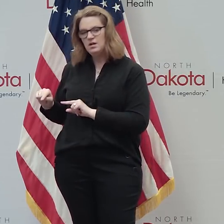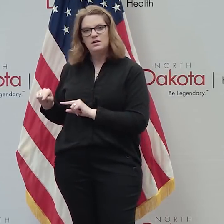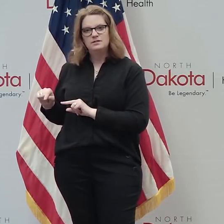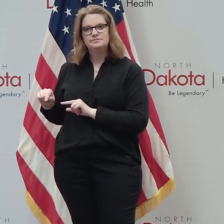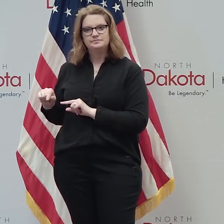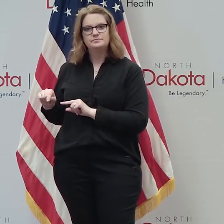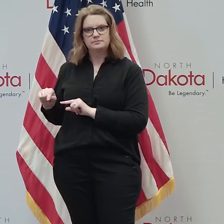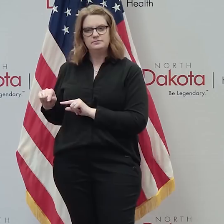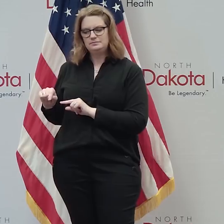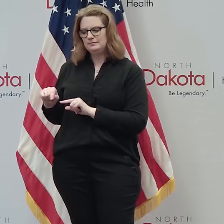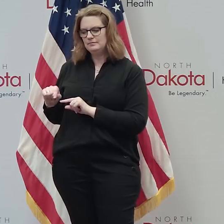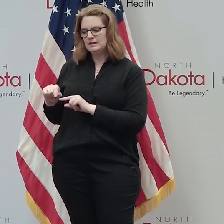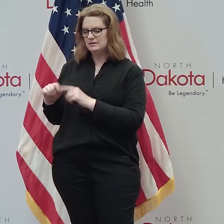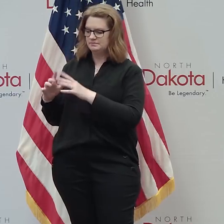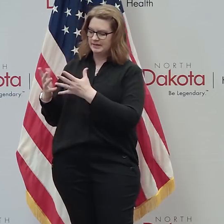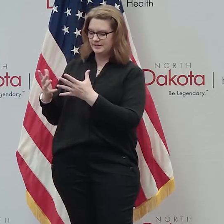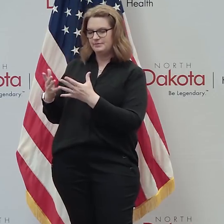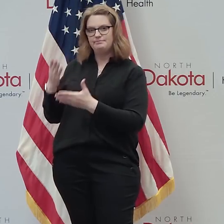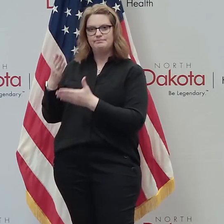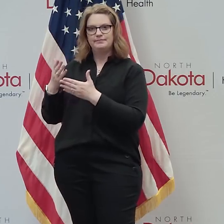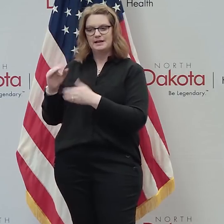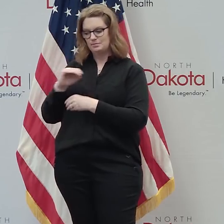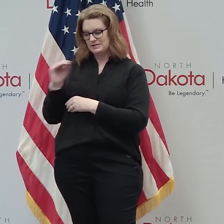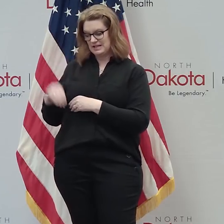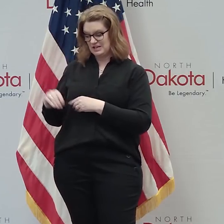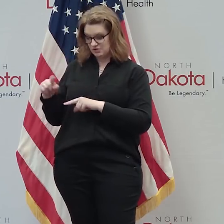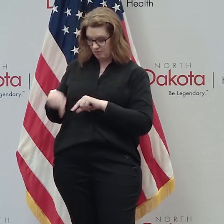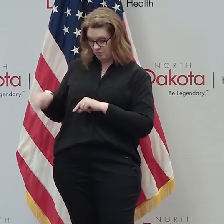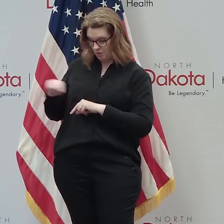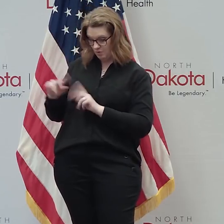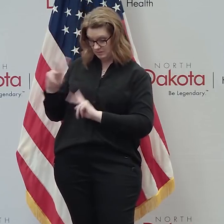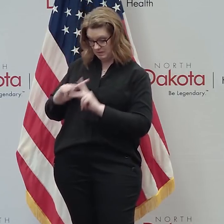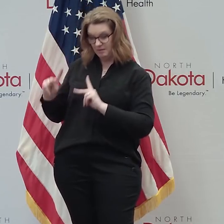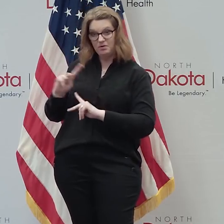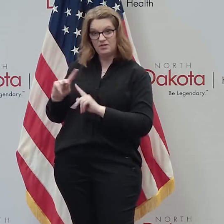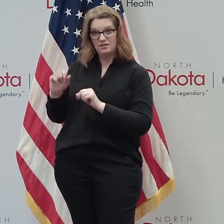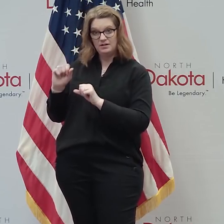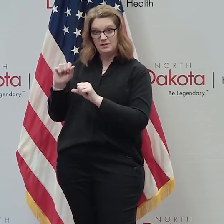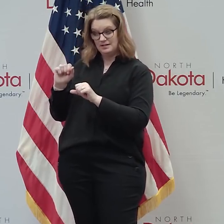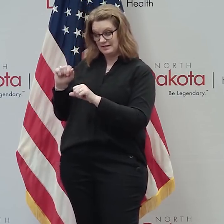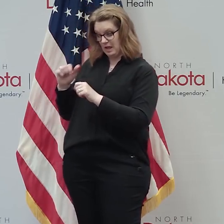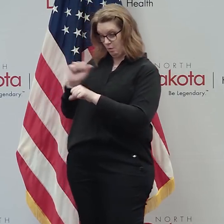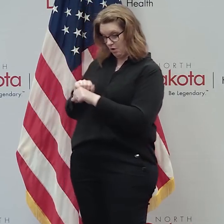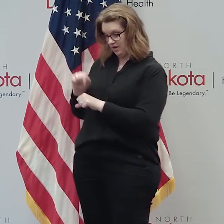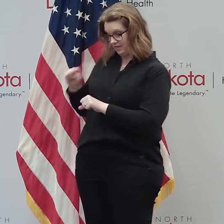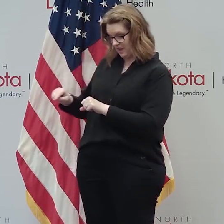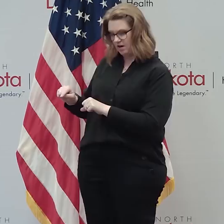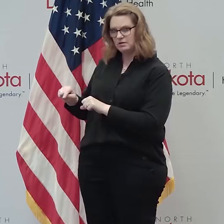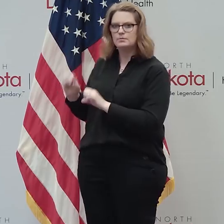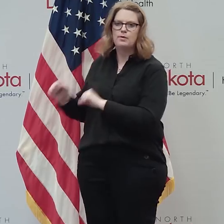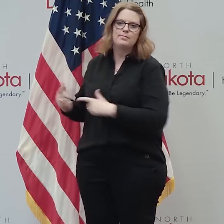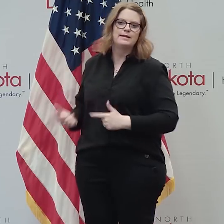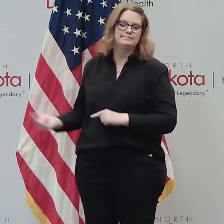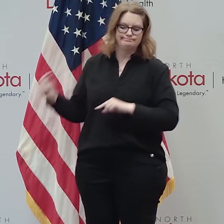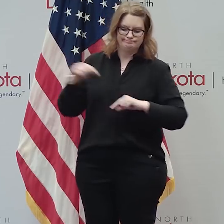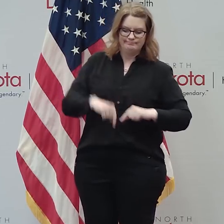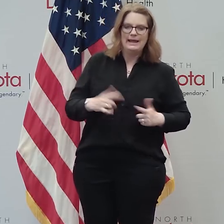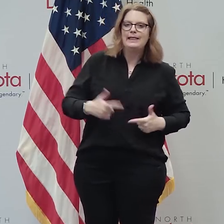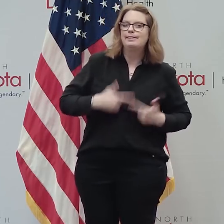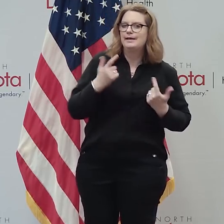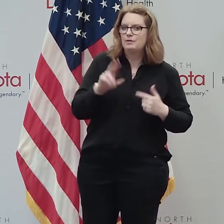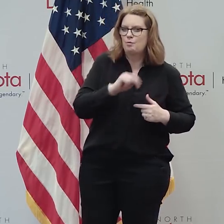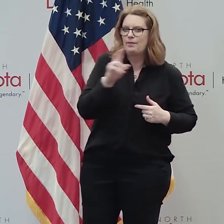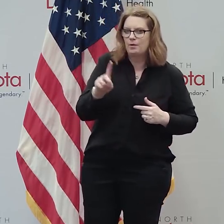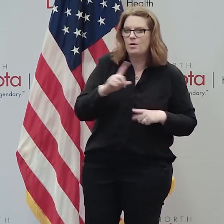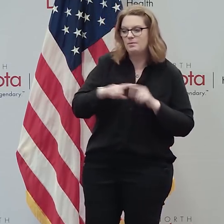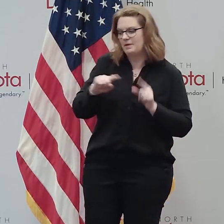a percentage of those, and perhaps even a significant percentage of those staff folks, actually reside and live in North Dakota. So we'll work on